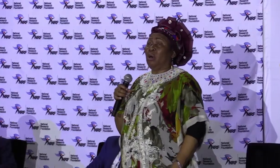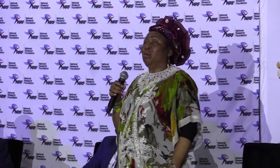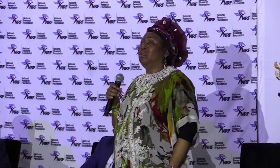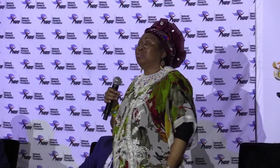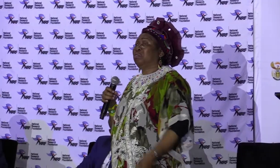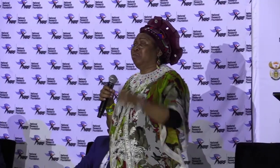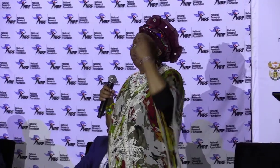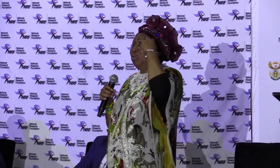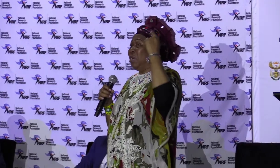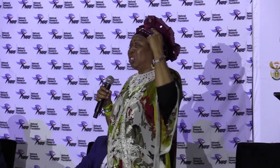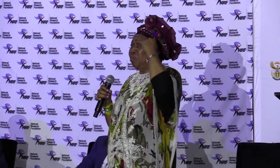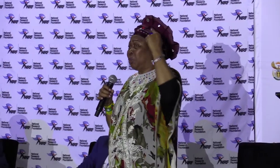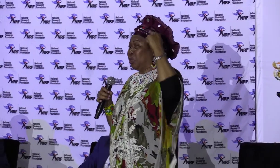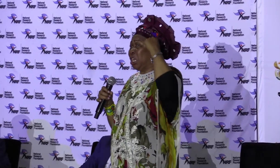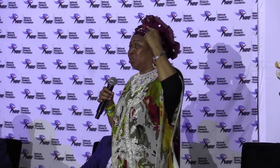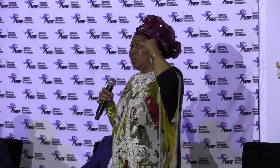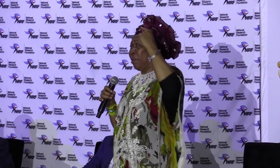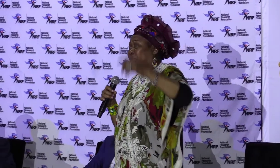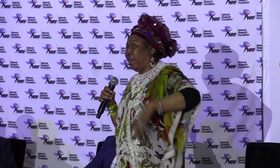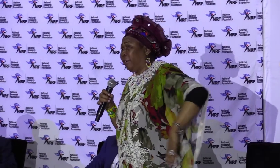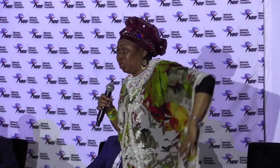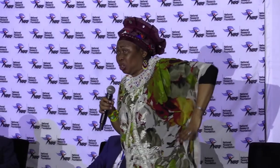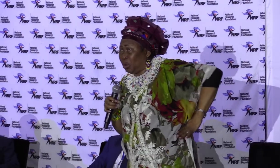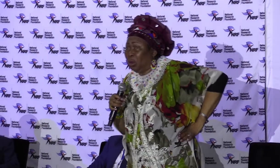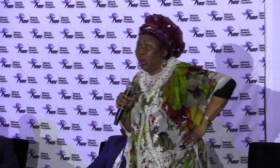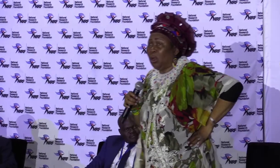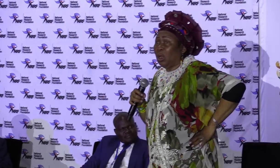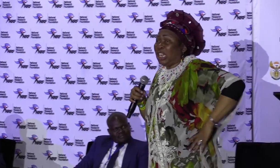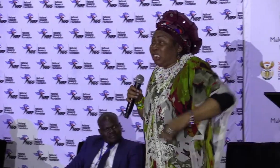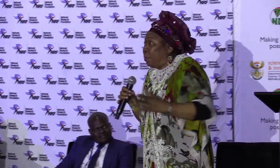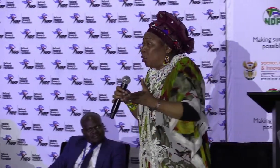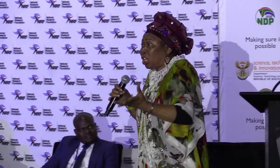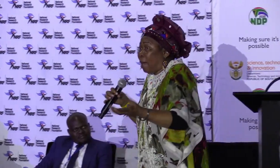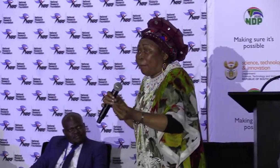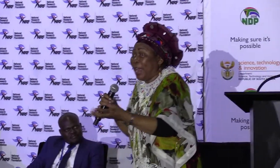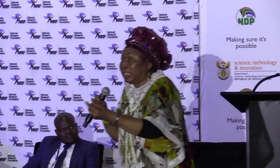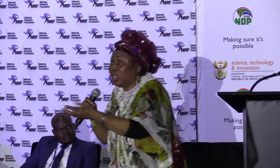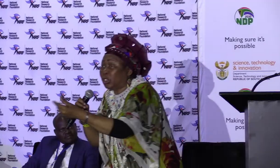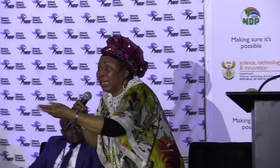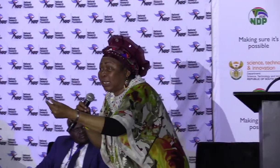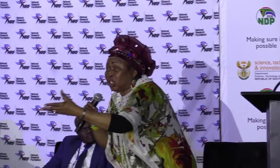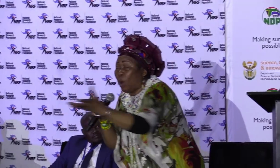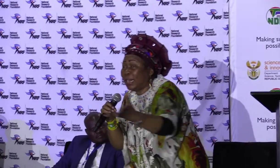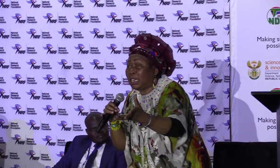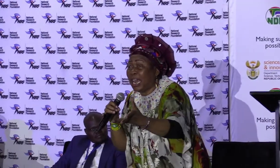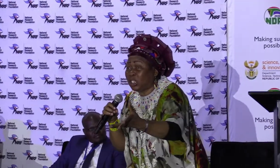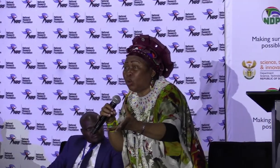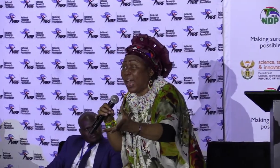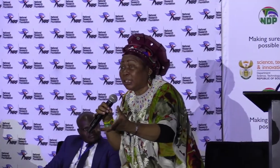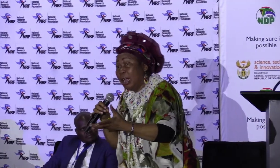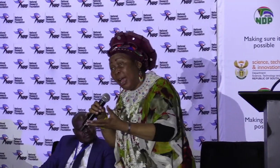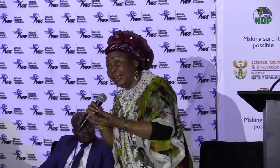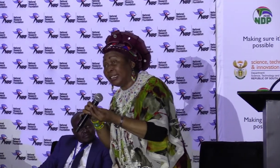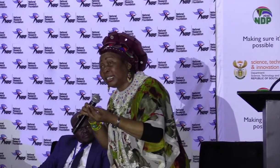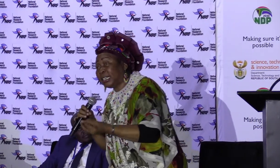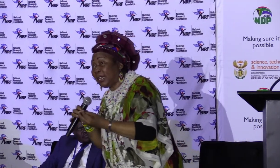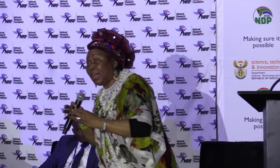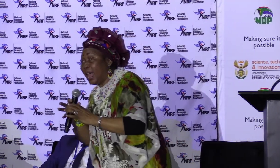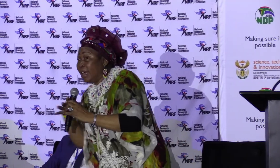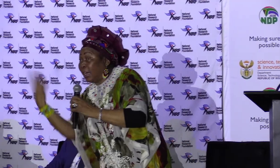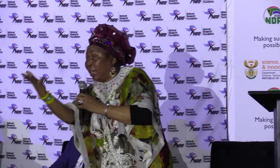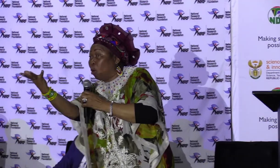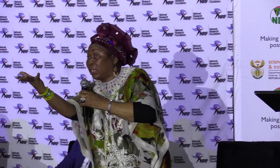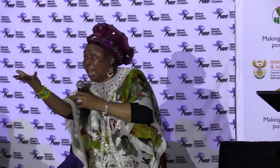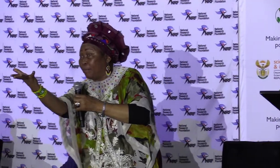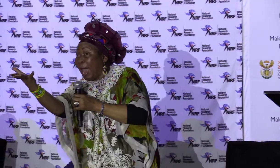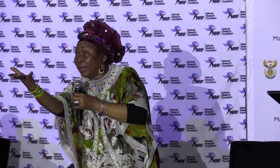thought, there we go. Full mashed potatoes in my brain for sure. I should have brought my painting utensils. Why didn't I do that? And as he sat